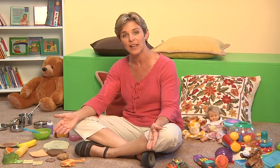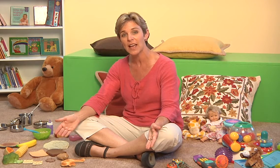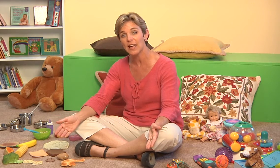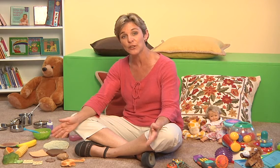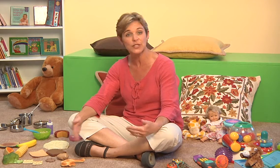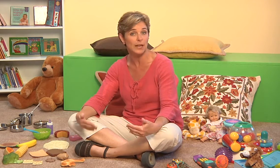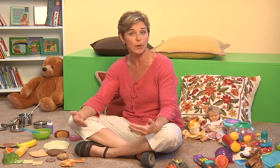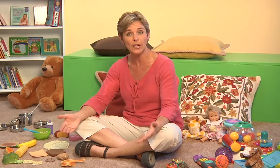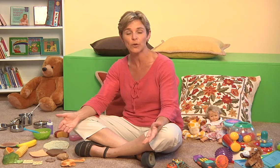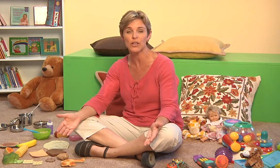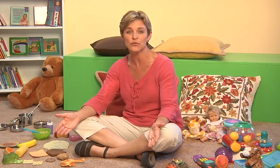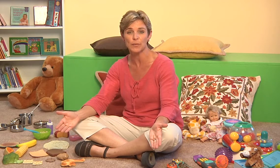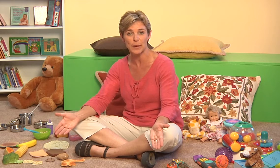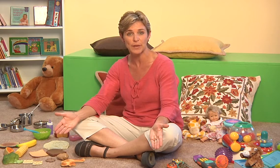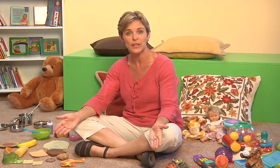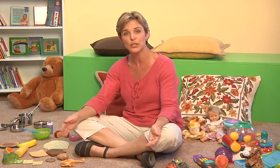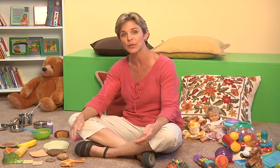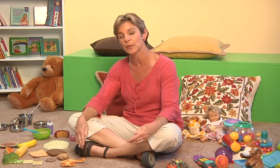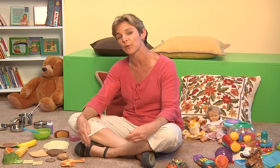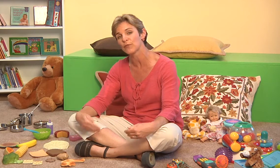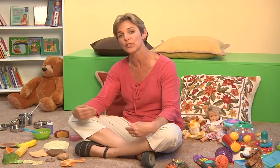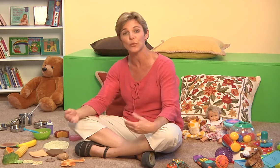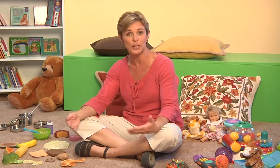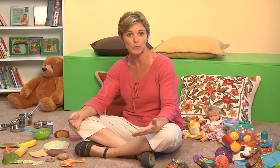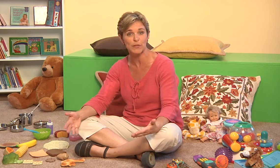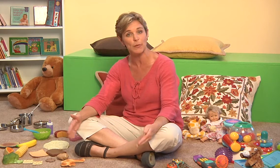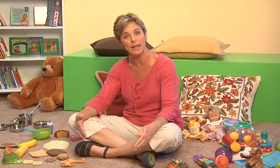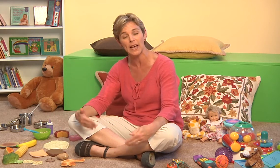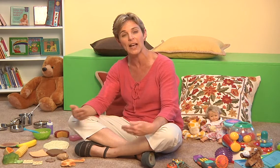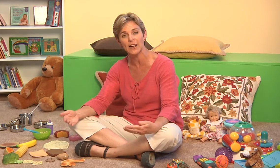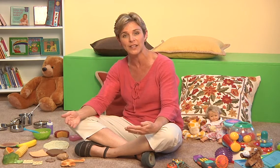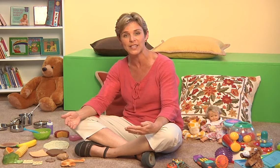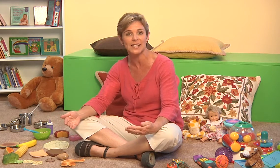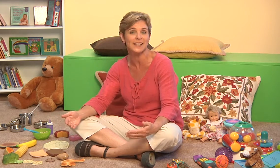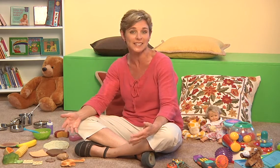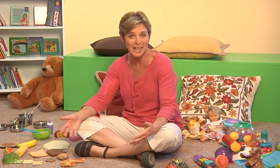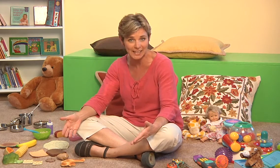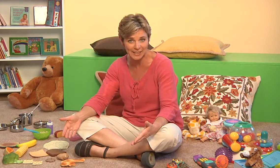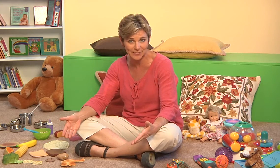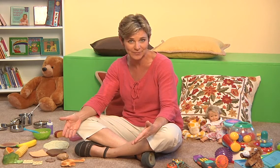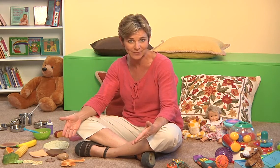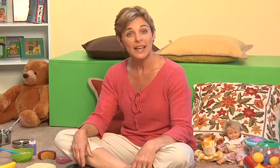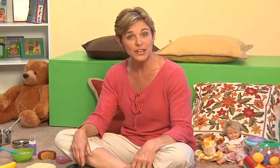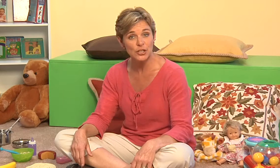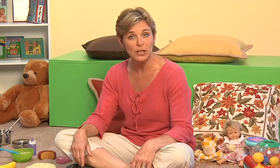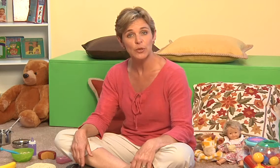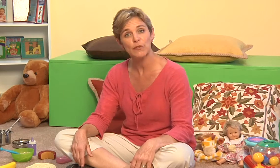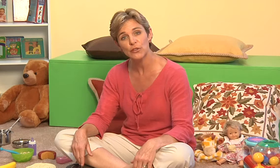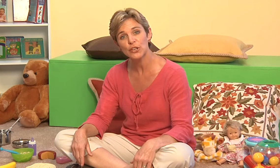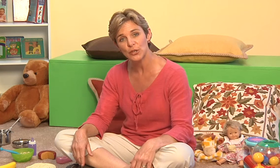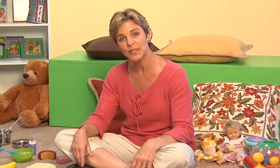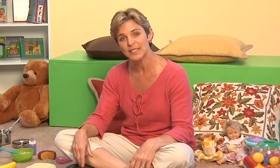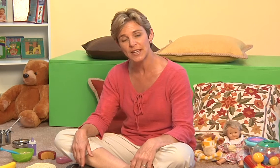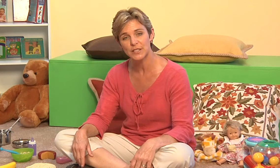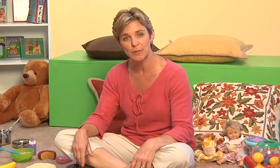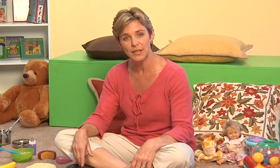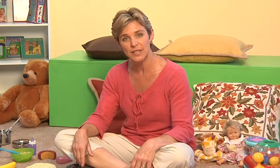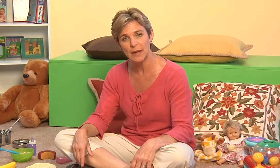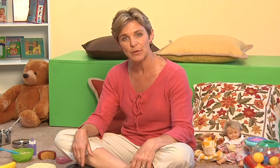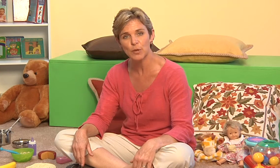and you're sitting right across from them, so it's the perfect arrangement for making eye contact and signing. Initially, when you first start using signs at mealtime, you'll